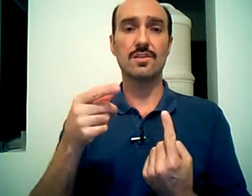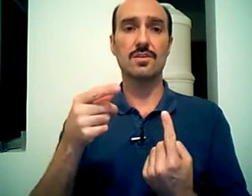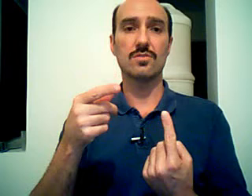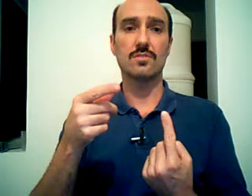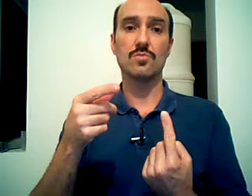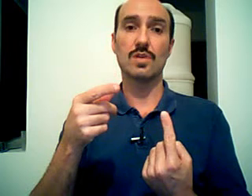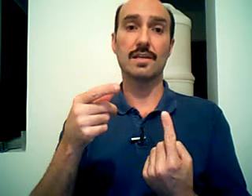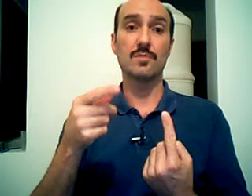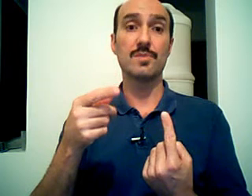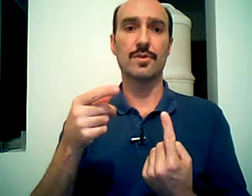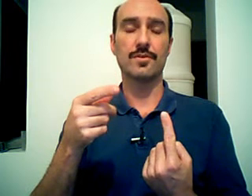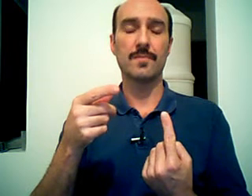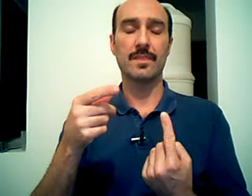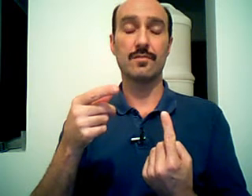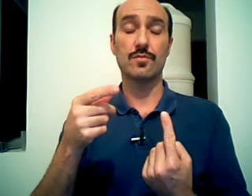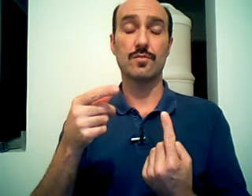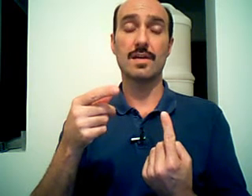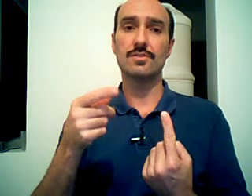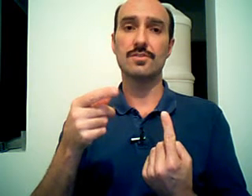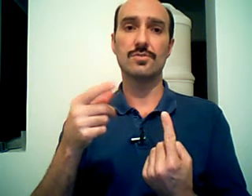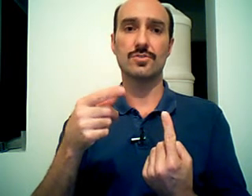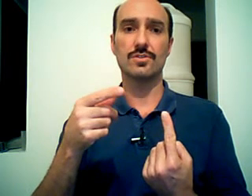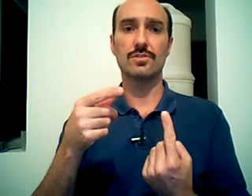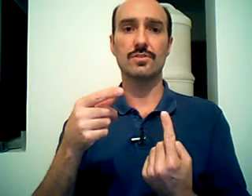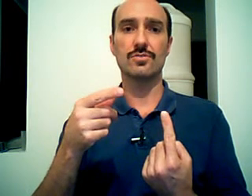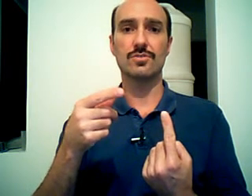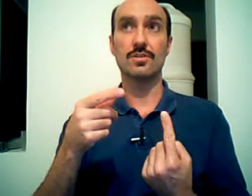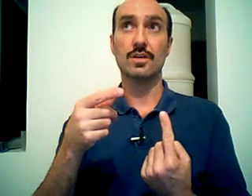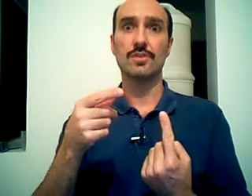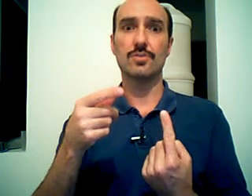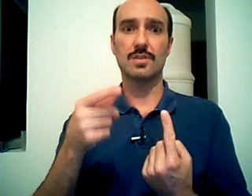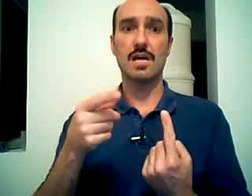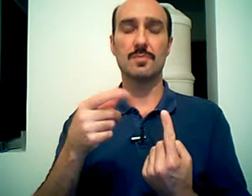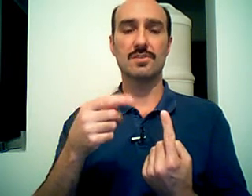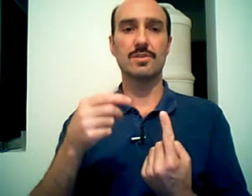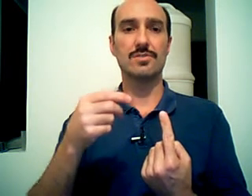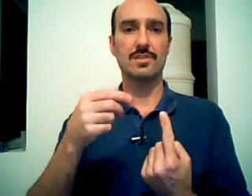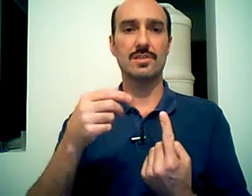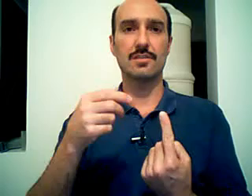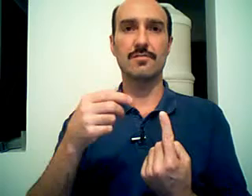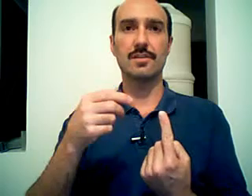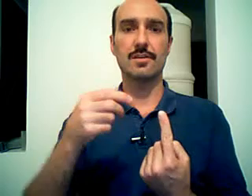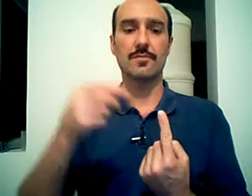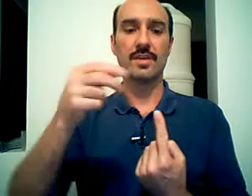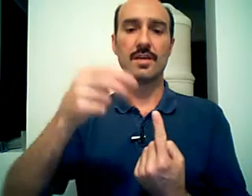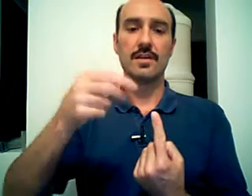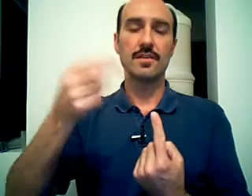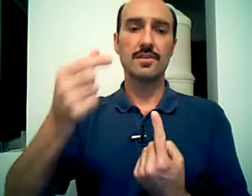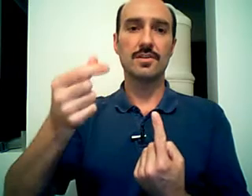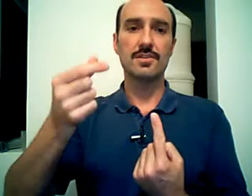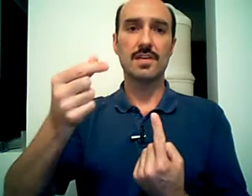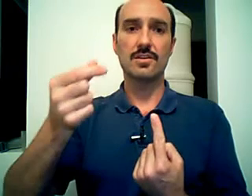video more like a mirror. If you're right-handed, you should do it the opposite of what you see in the video. And you're going to take